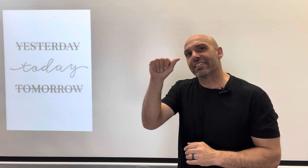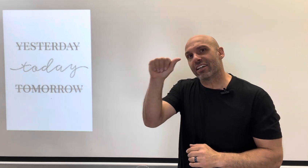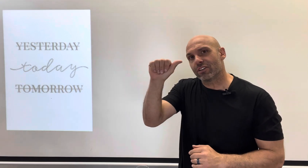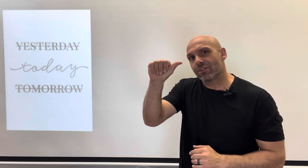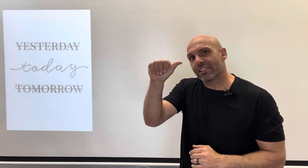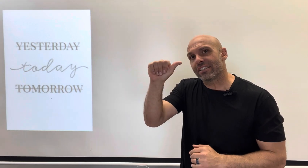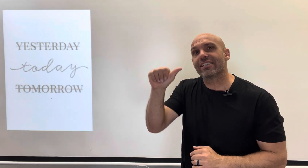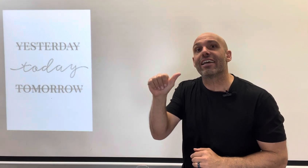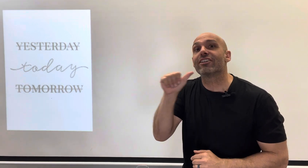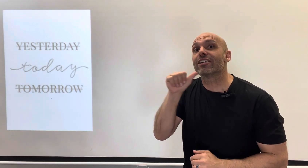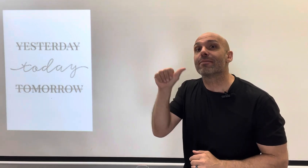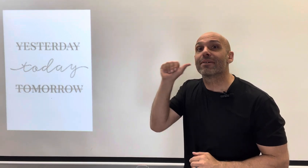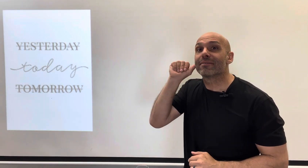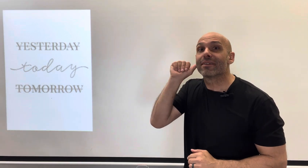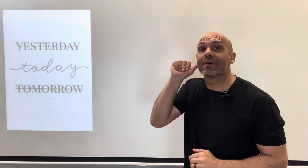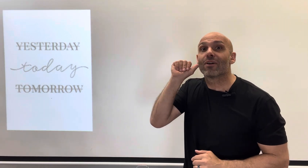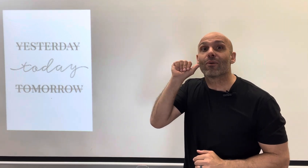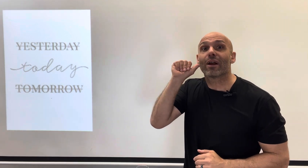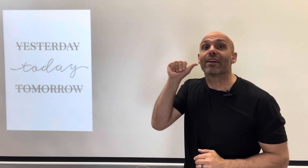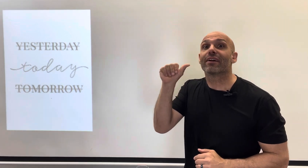ASL uses this hand shape right here.